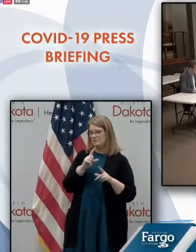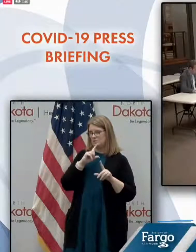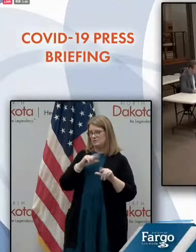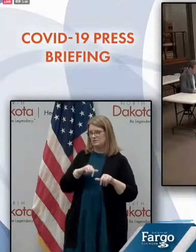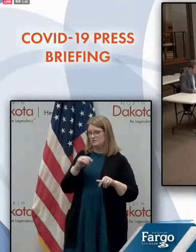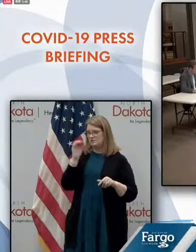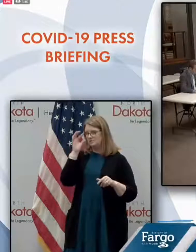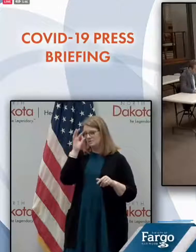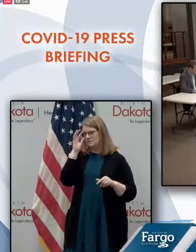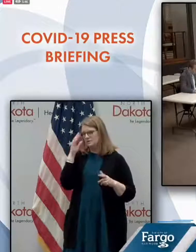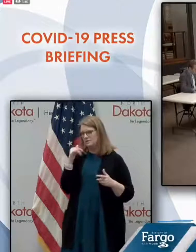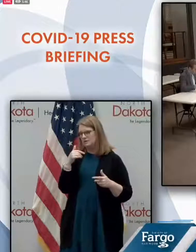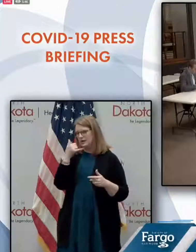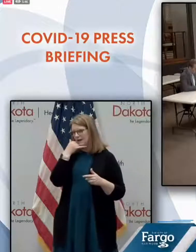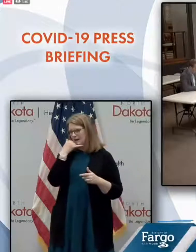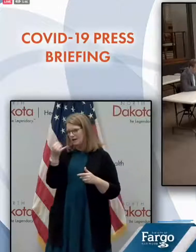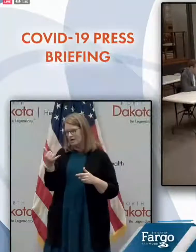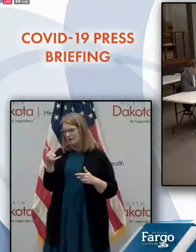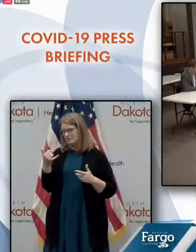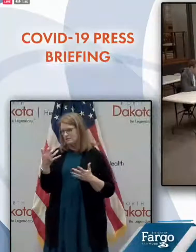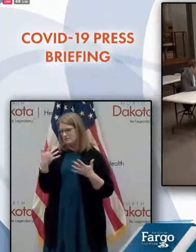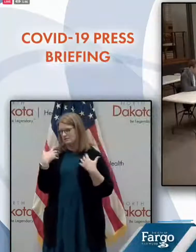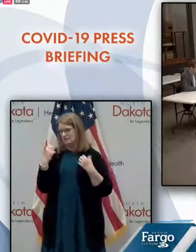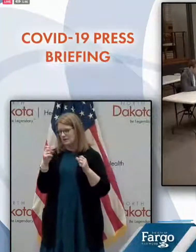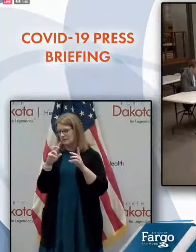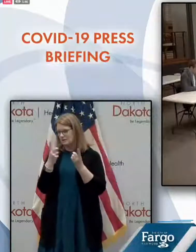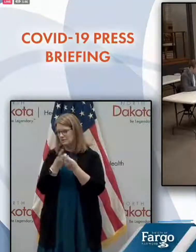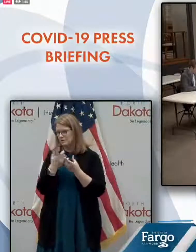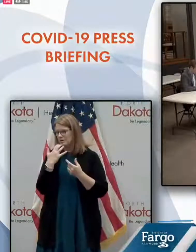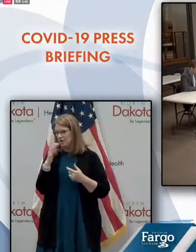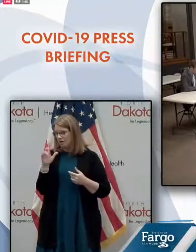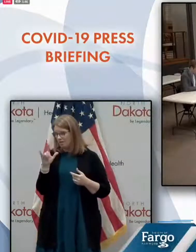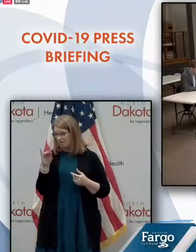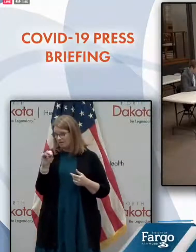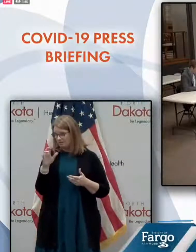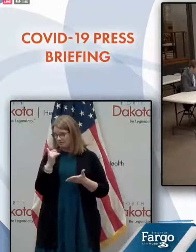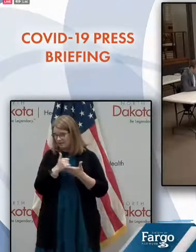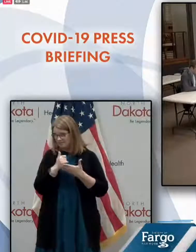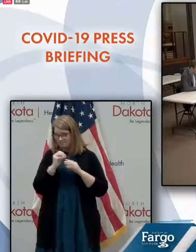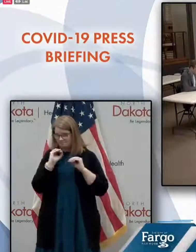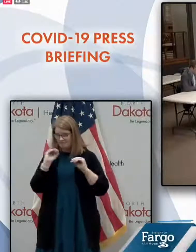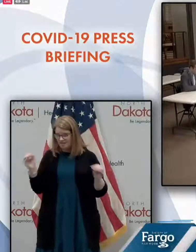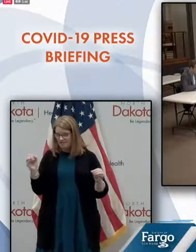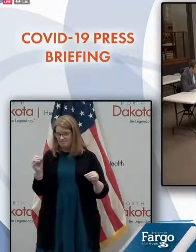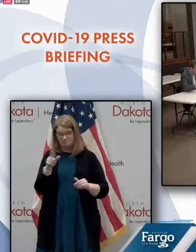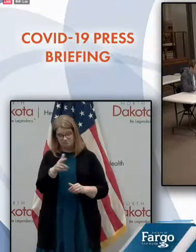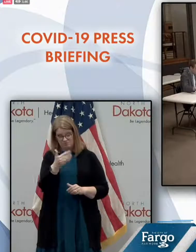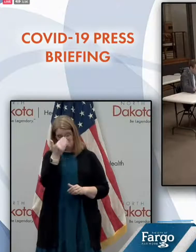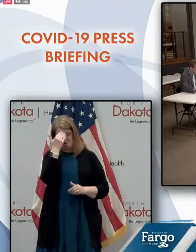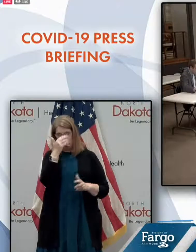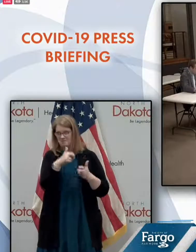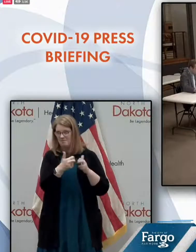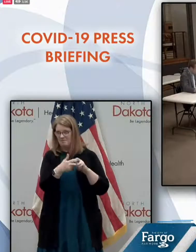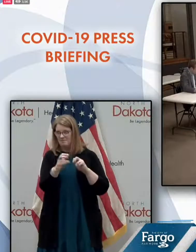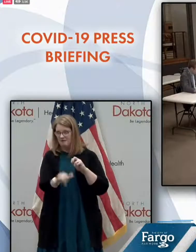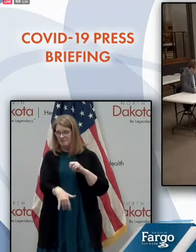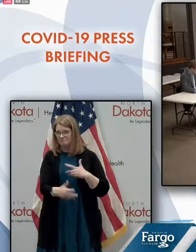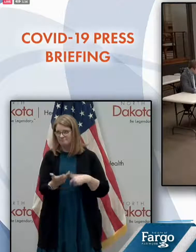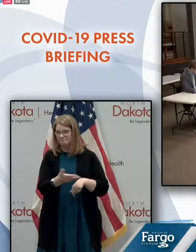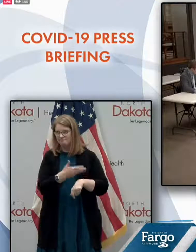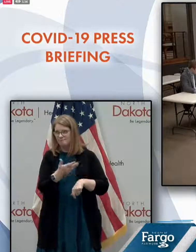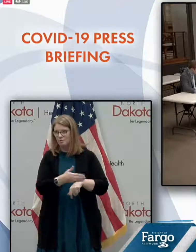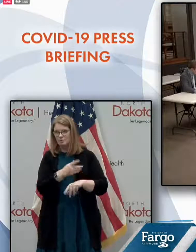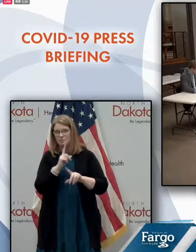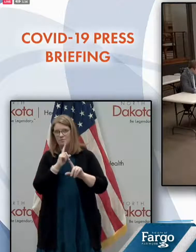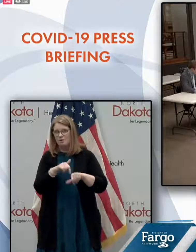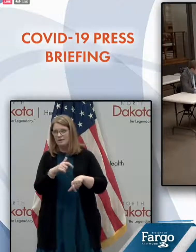results, and calls to the health department hotline haven't helped. Are you aware of this problem, and is there a way to improve reporting time